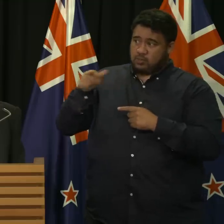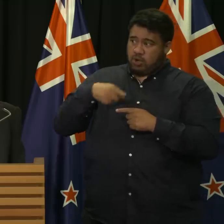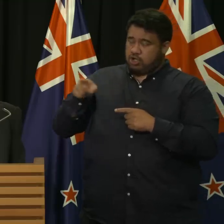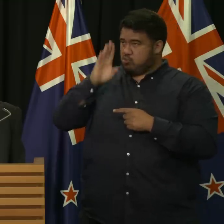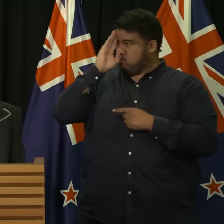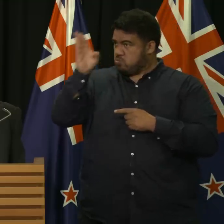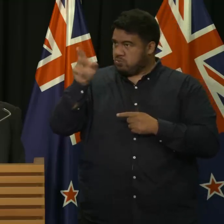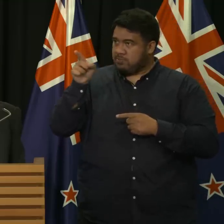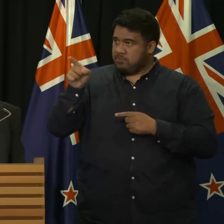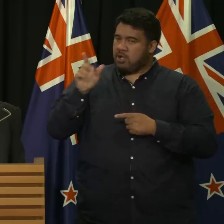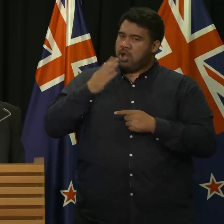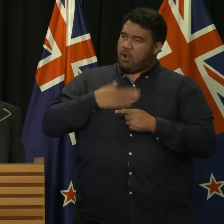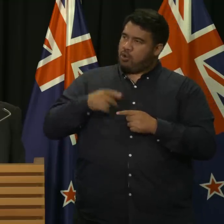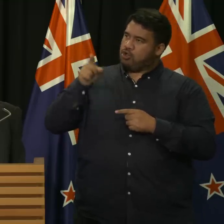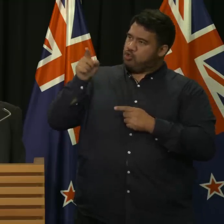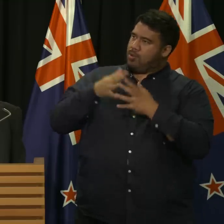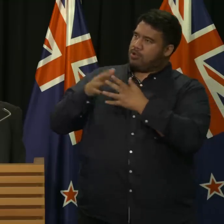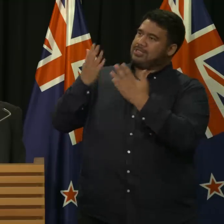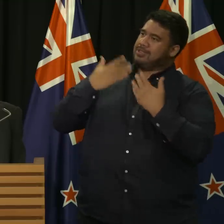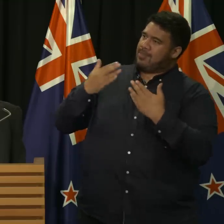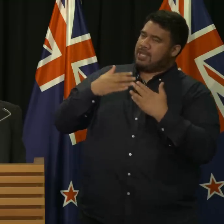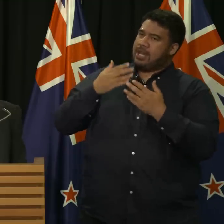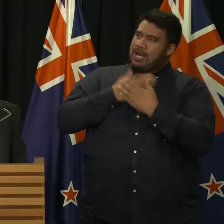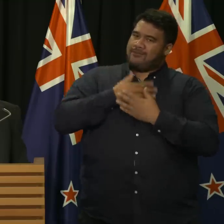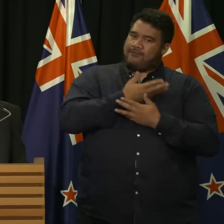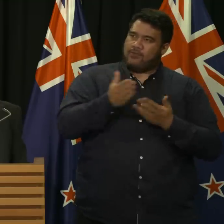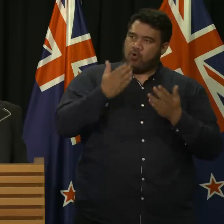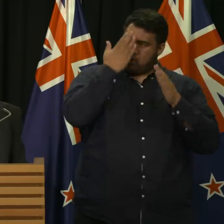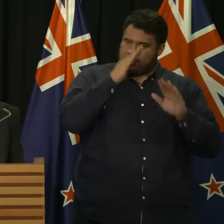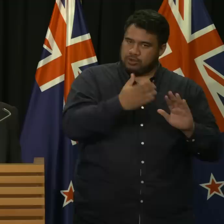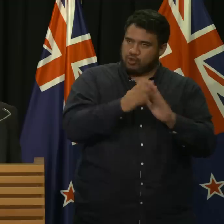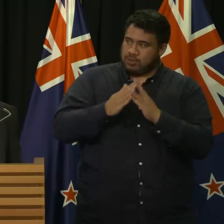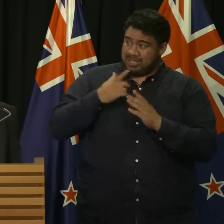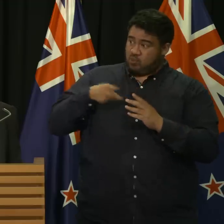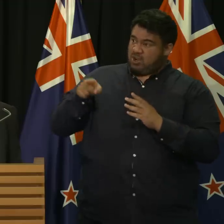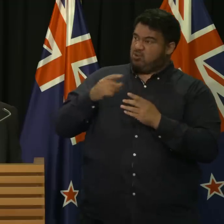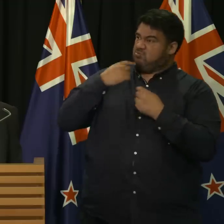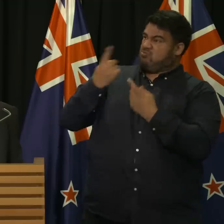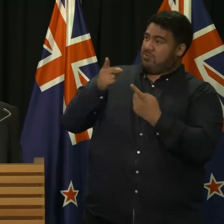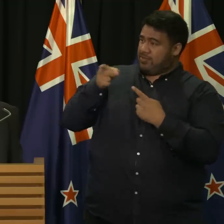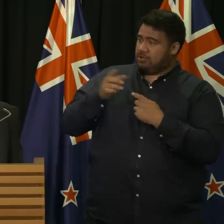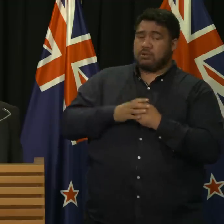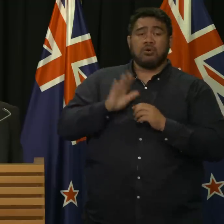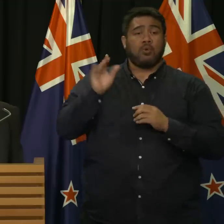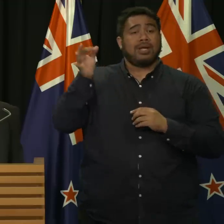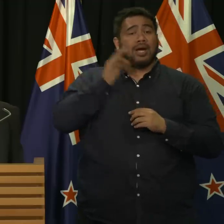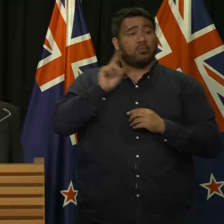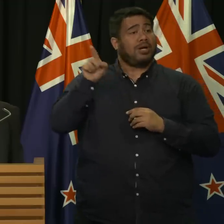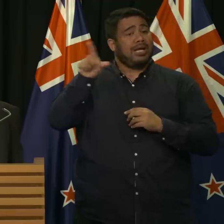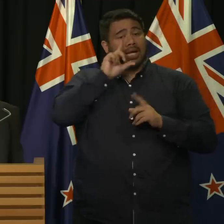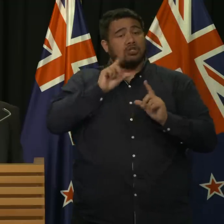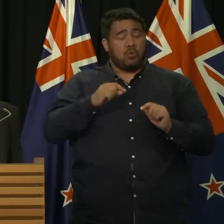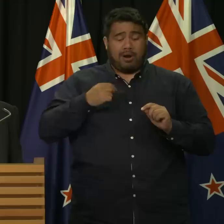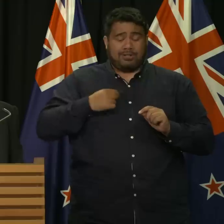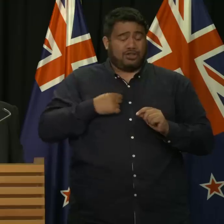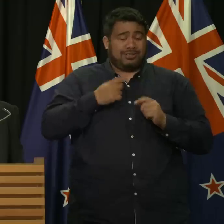wanted sympathy and love for Muslim communities? He asked what he could do, and I simply conveyed, I think, the sentiment